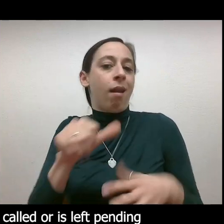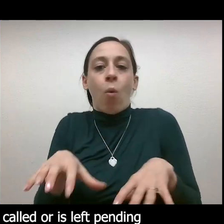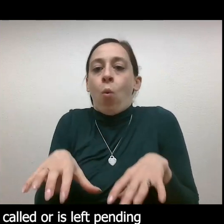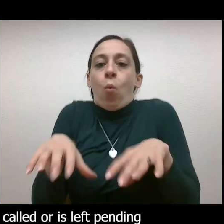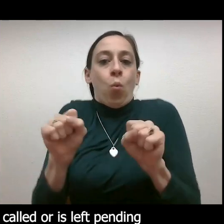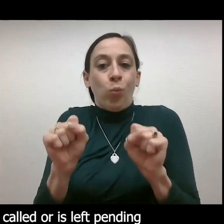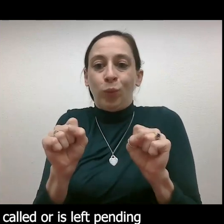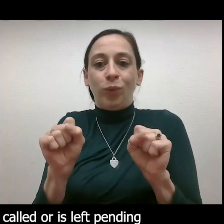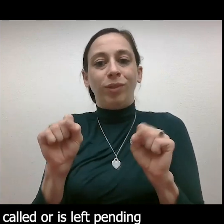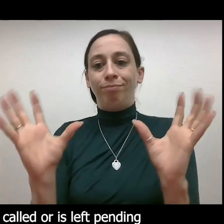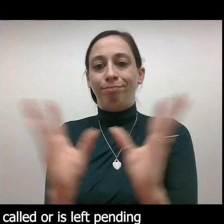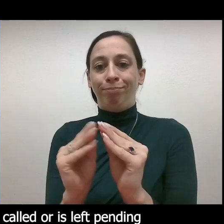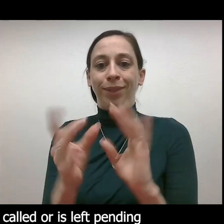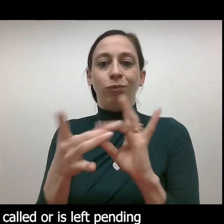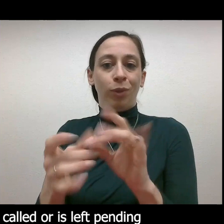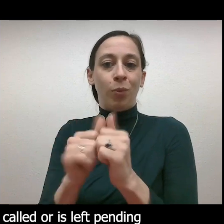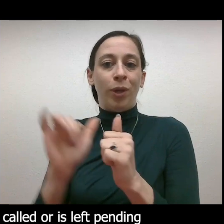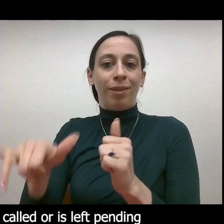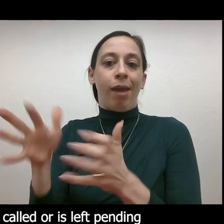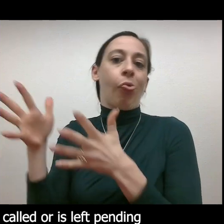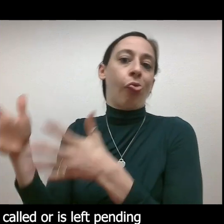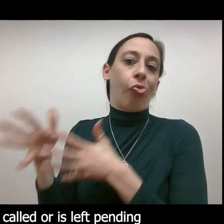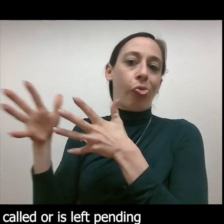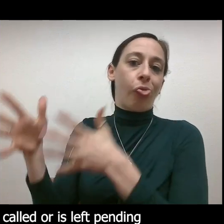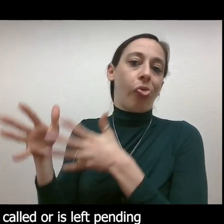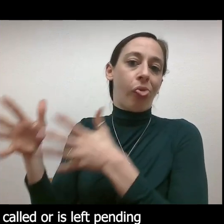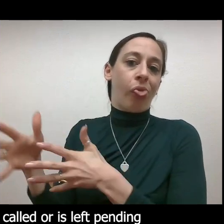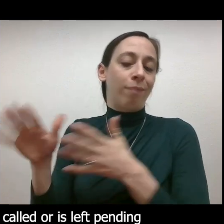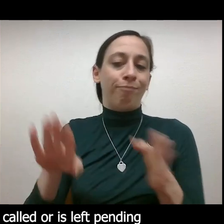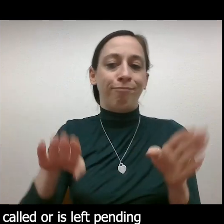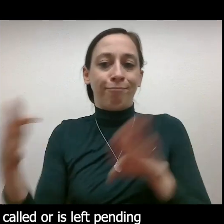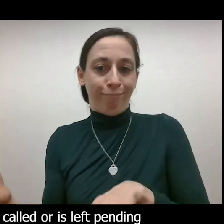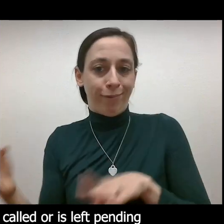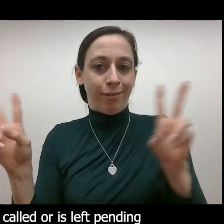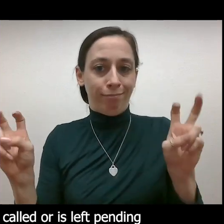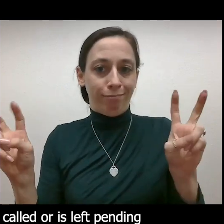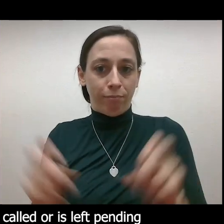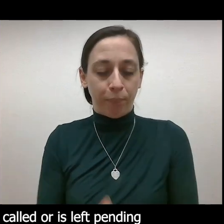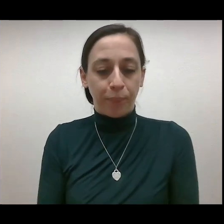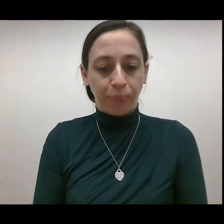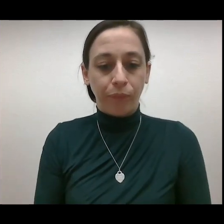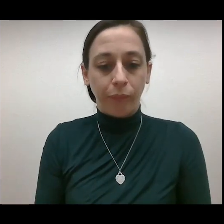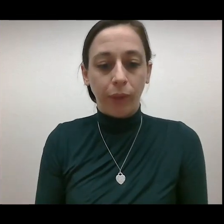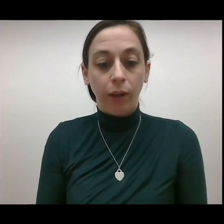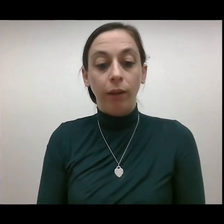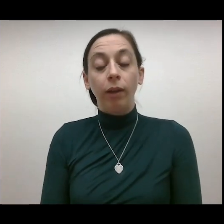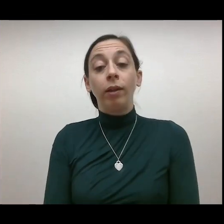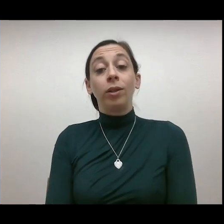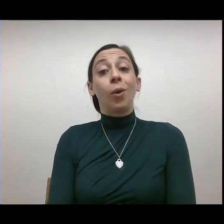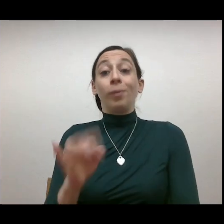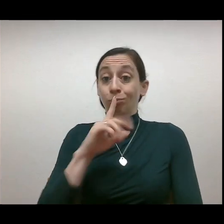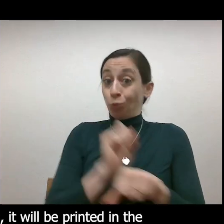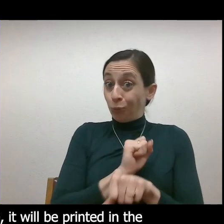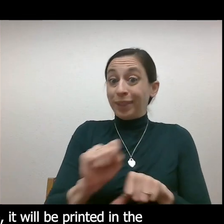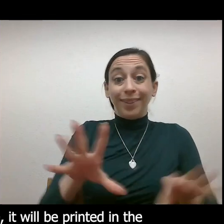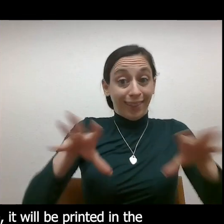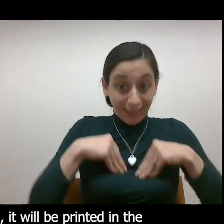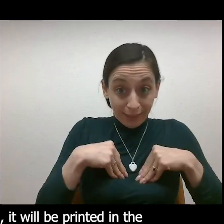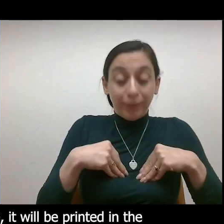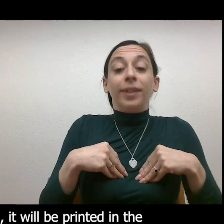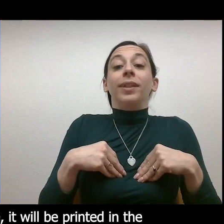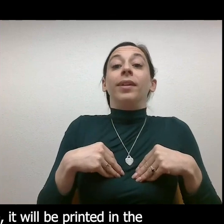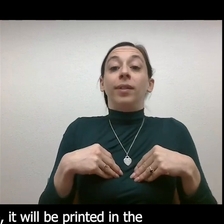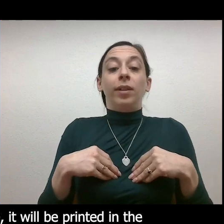case, the bill is considered dead. The bill may also never have a hearing called or is left pending after hearing, and is then considered